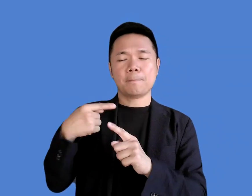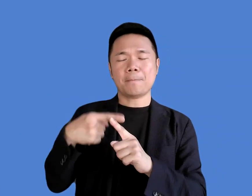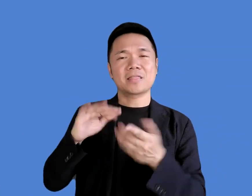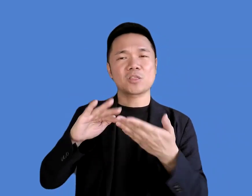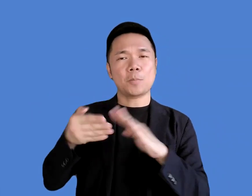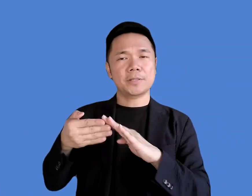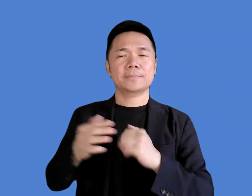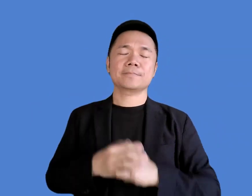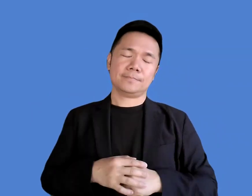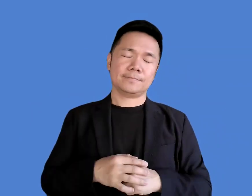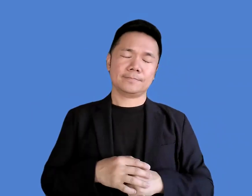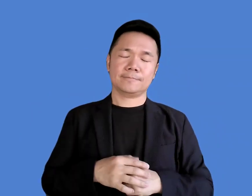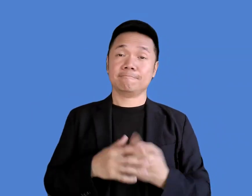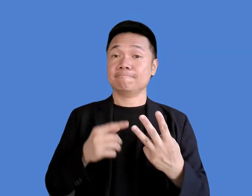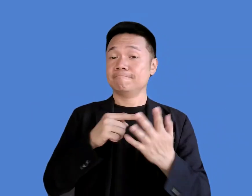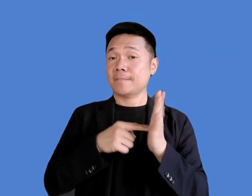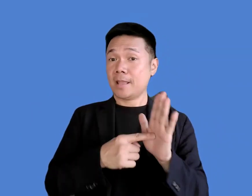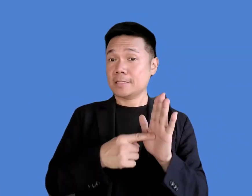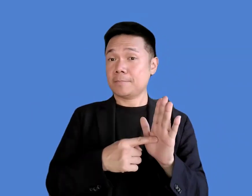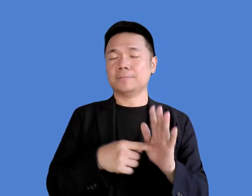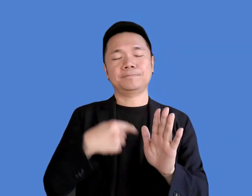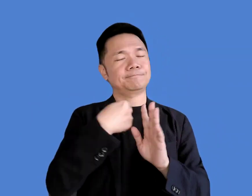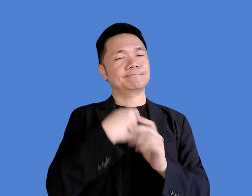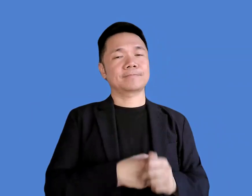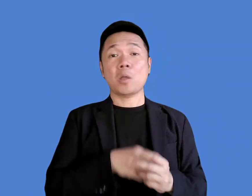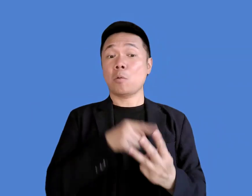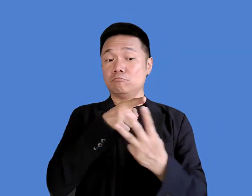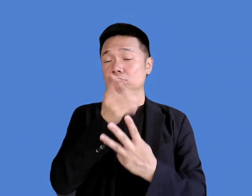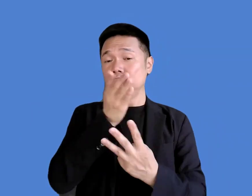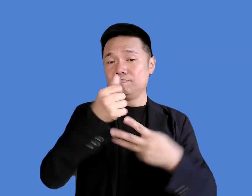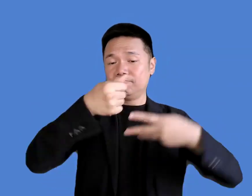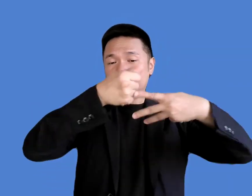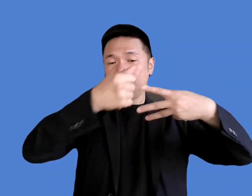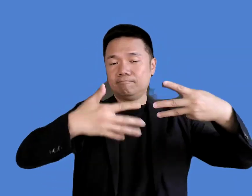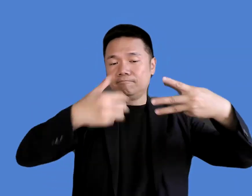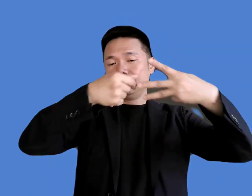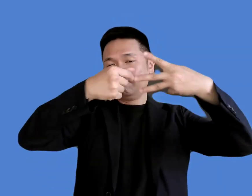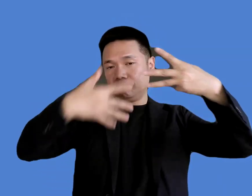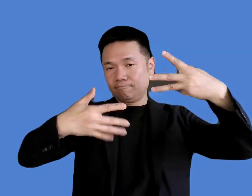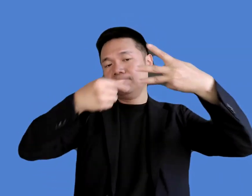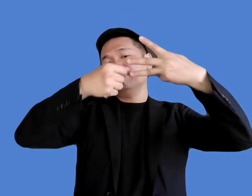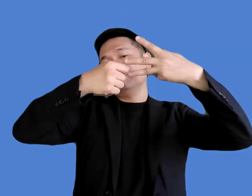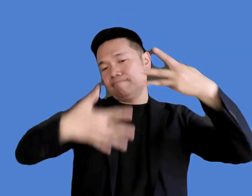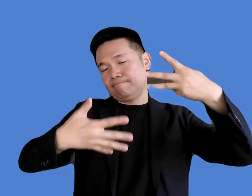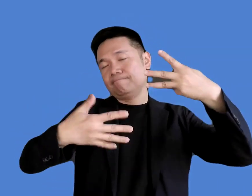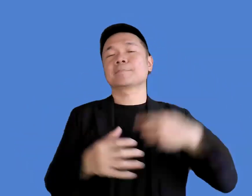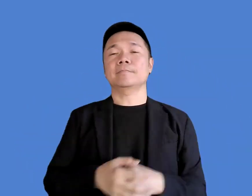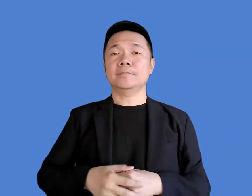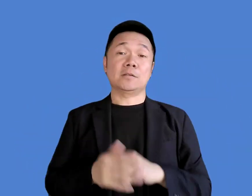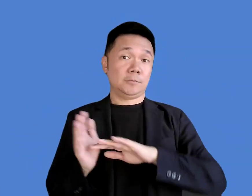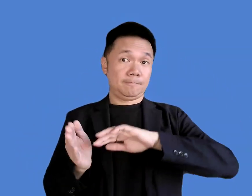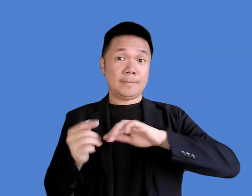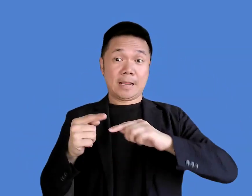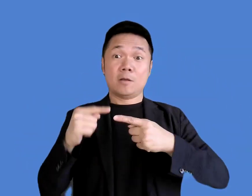Let me just give you some examples of some of the actions that we're doing in this space, right? So over the next 3 years, we're